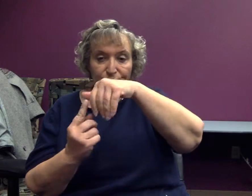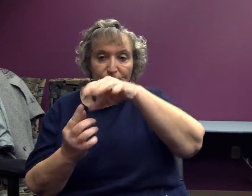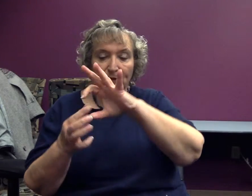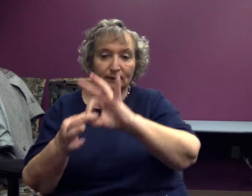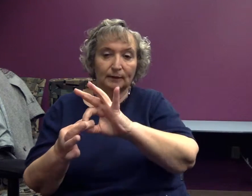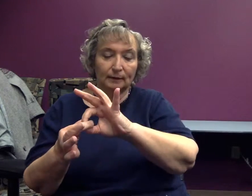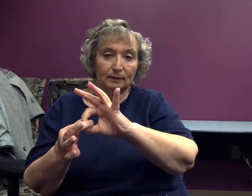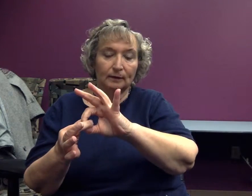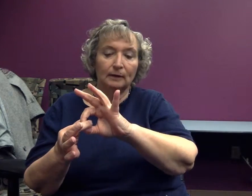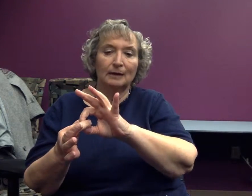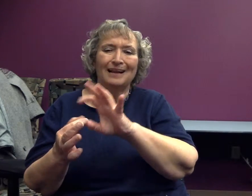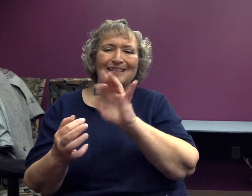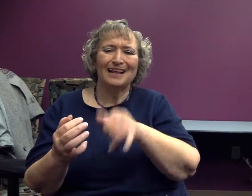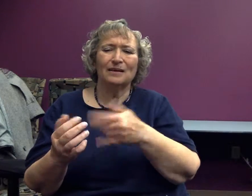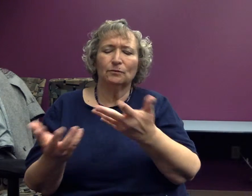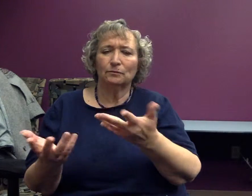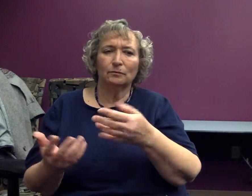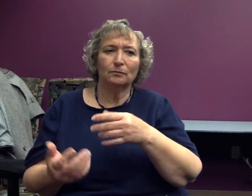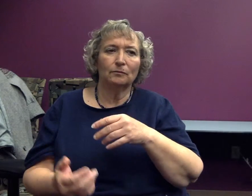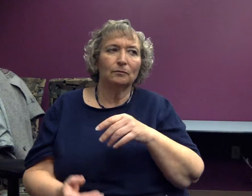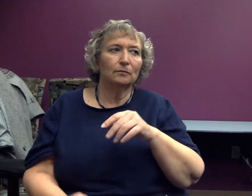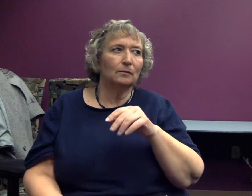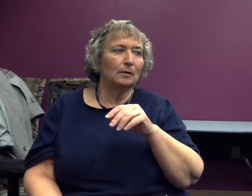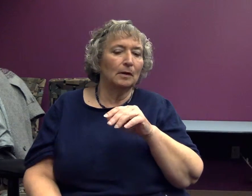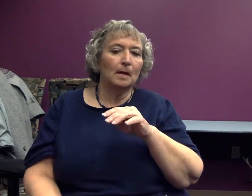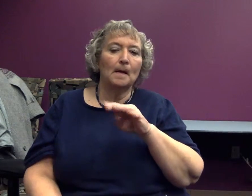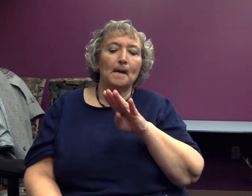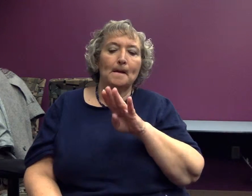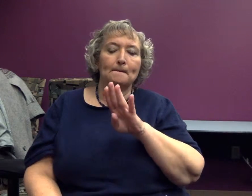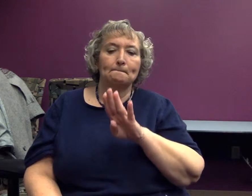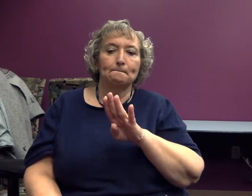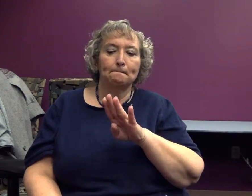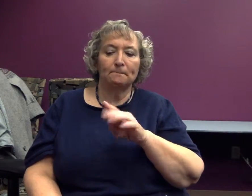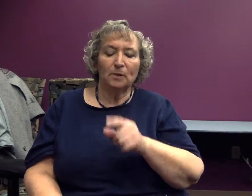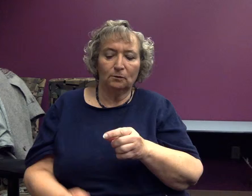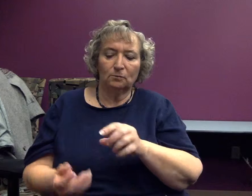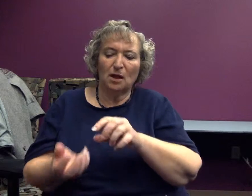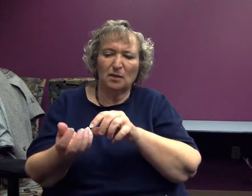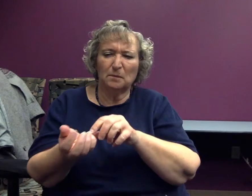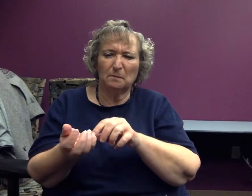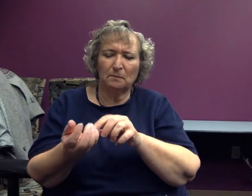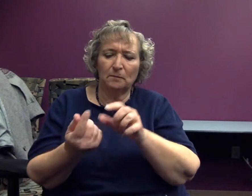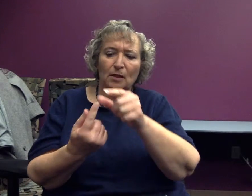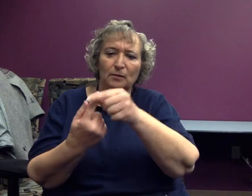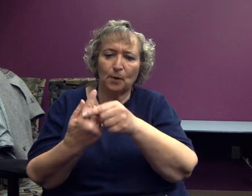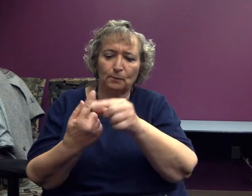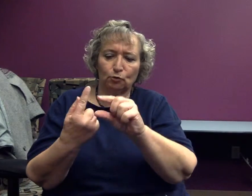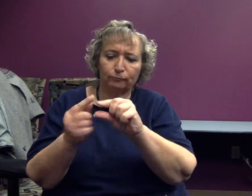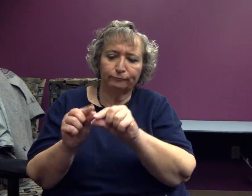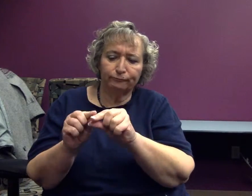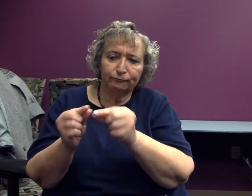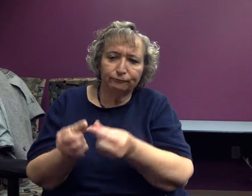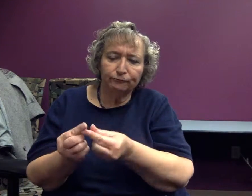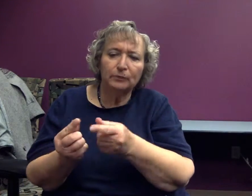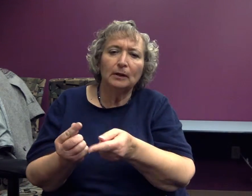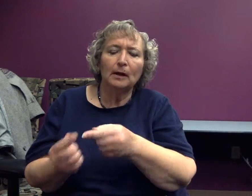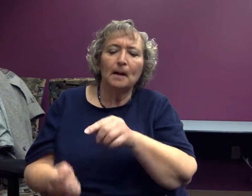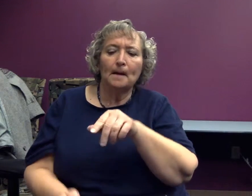These are called bulbs of the thermometer, the silver parts down here in the bottom. What they do to measure relative humidity is they